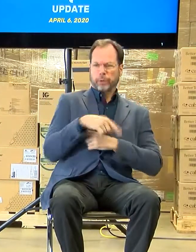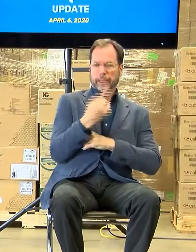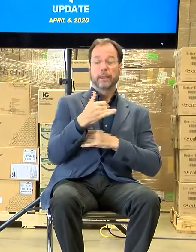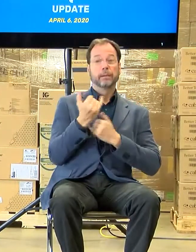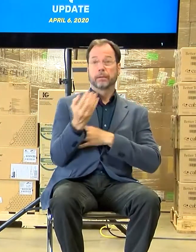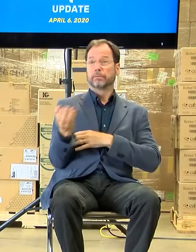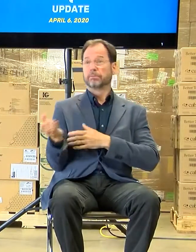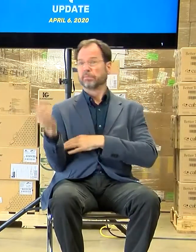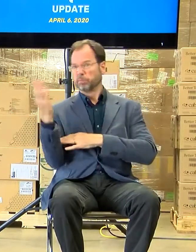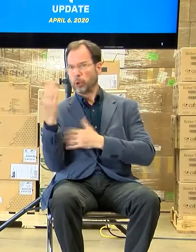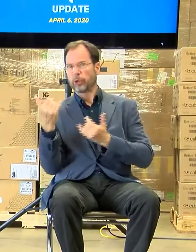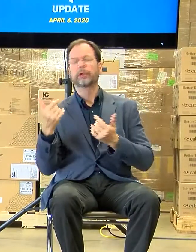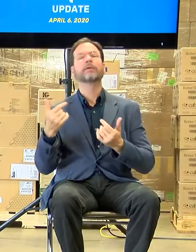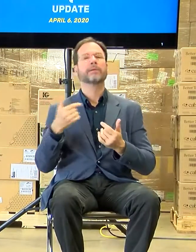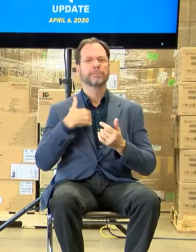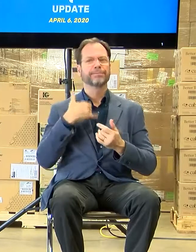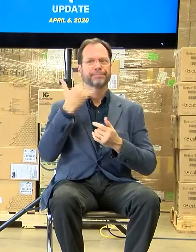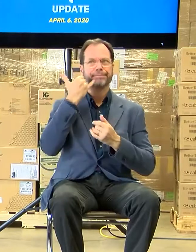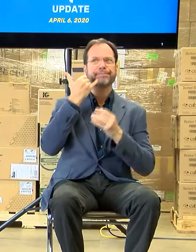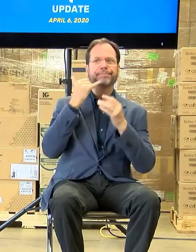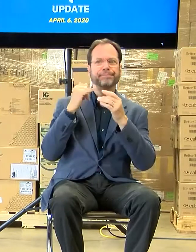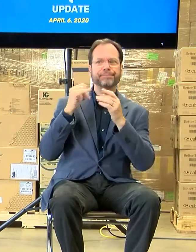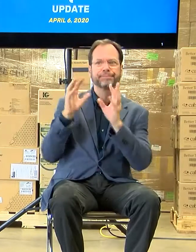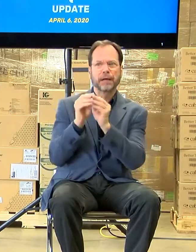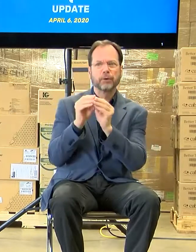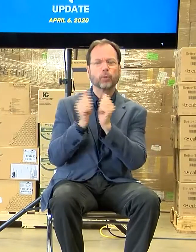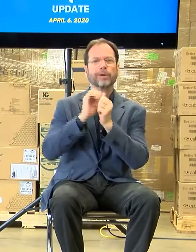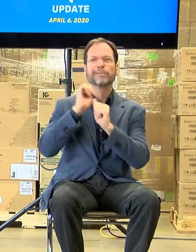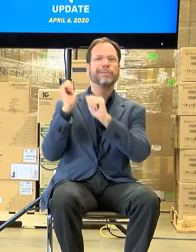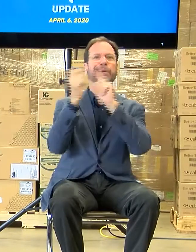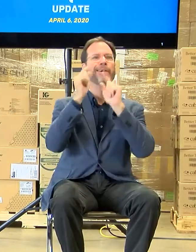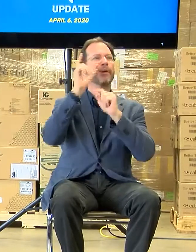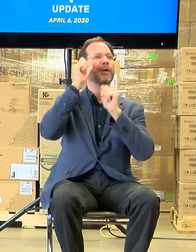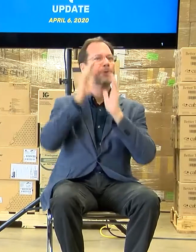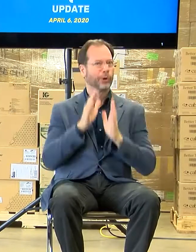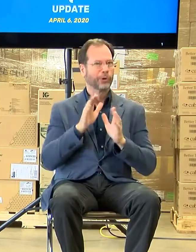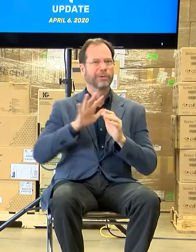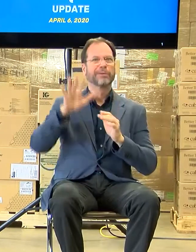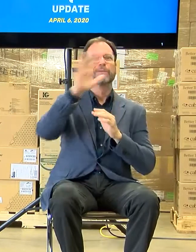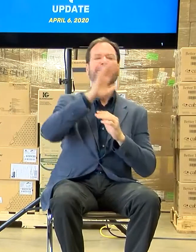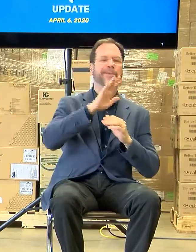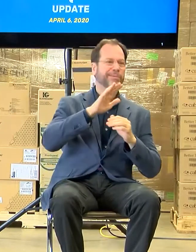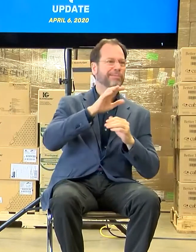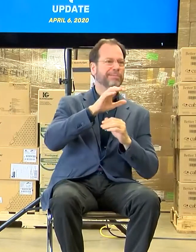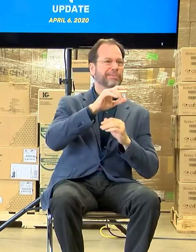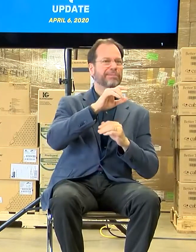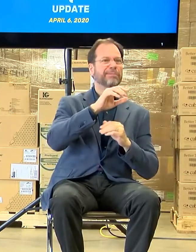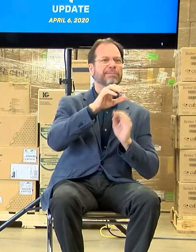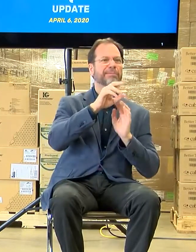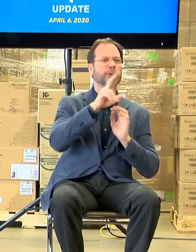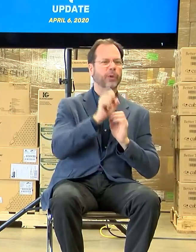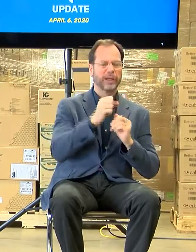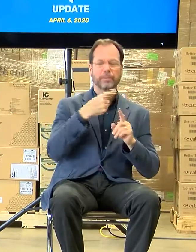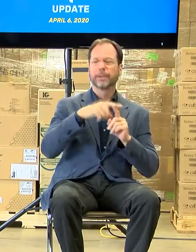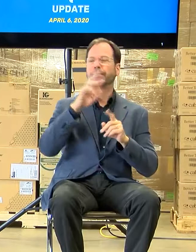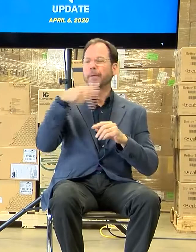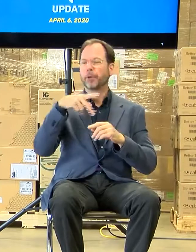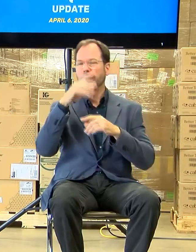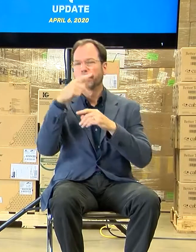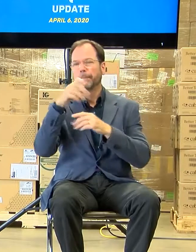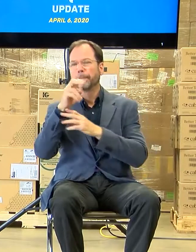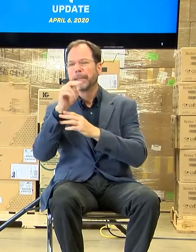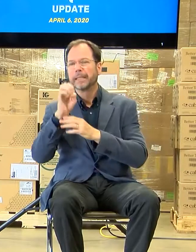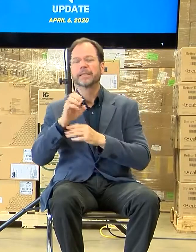Earlier today, I had a telephone conference with all the governors, along with Vice President Pence, with